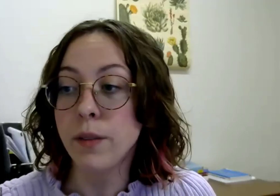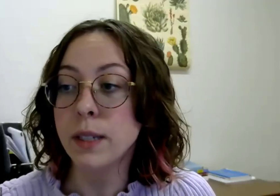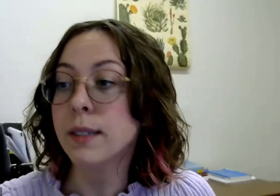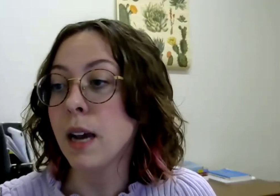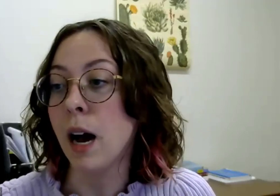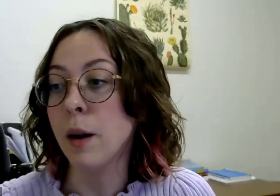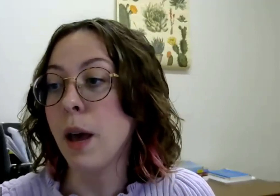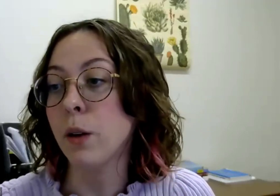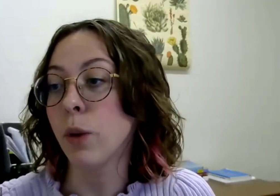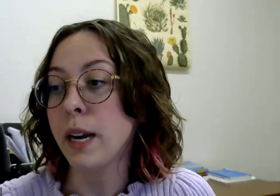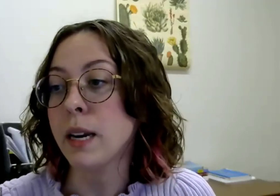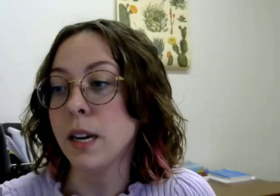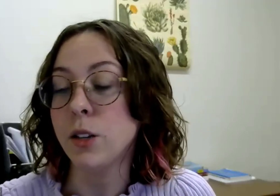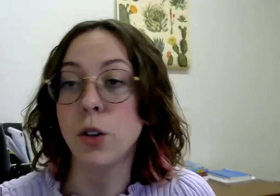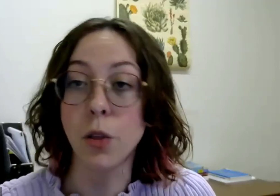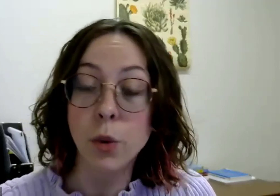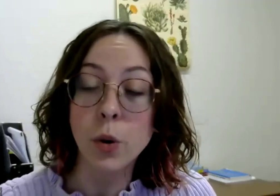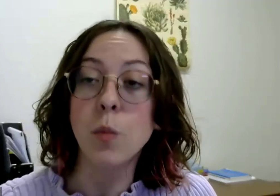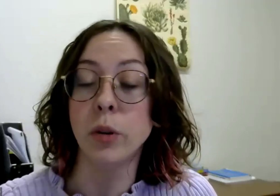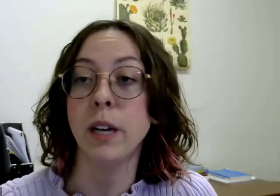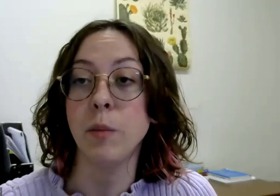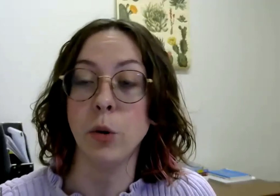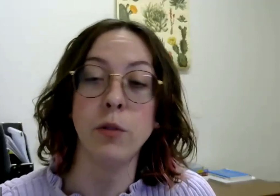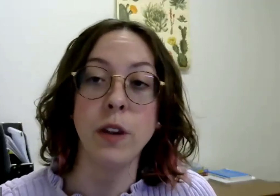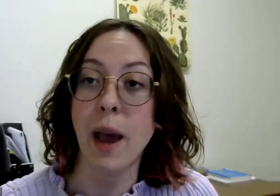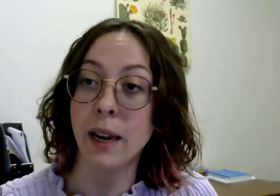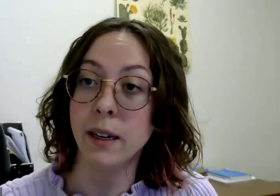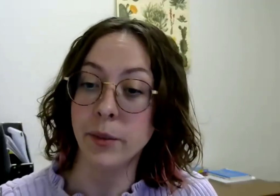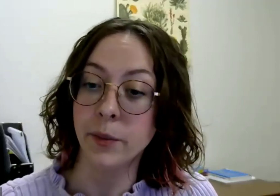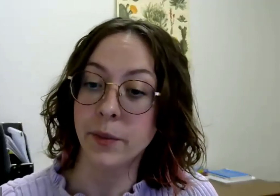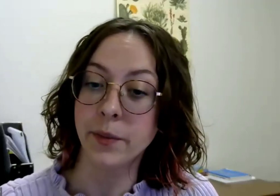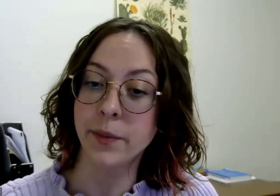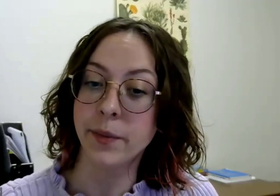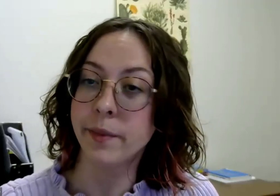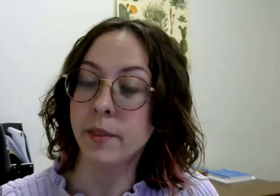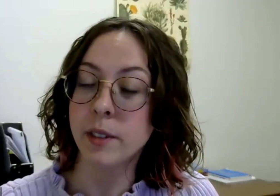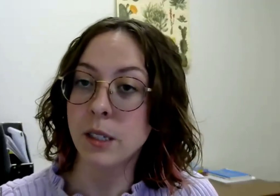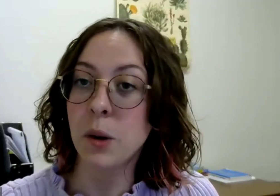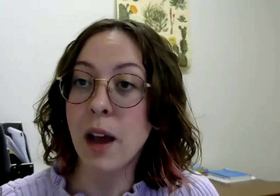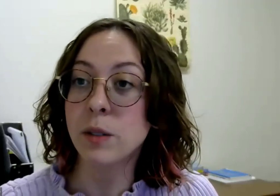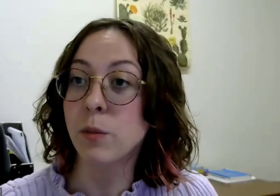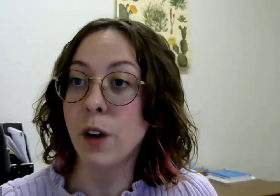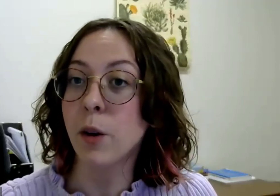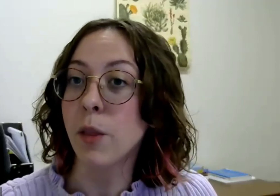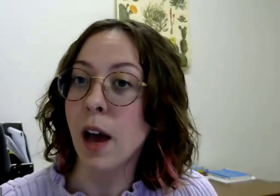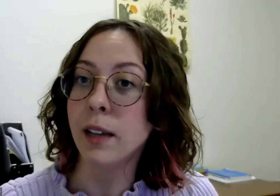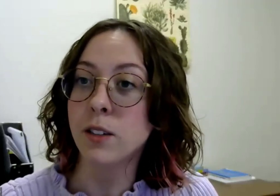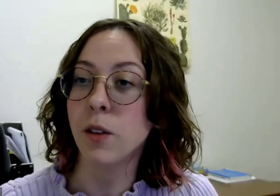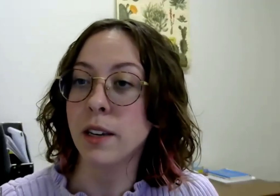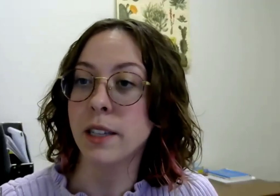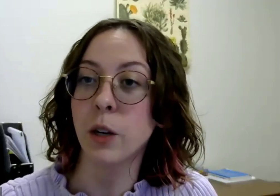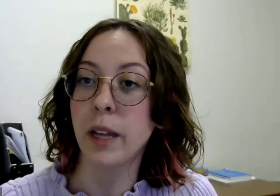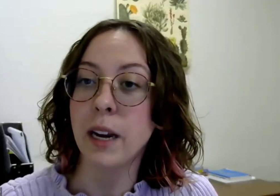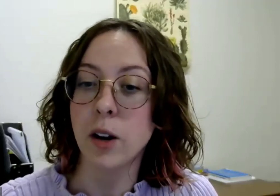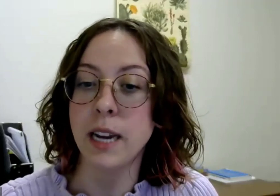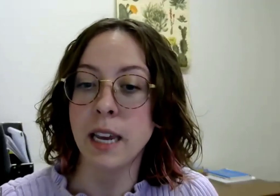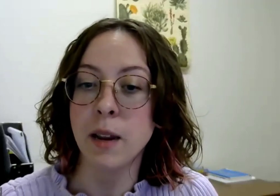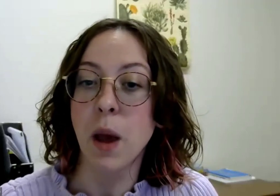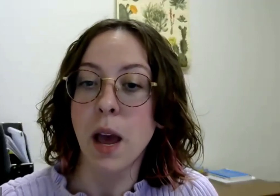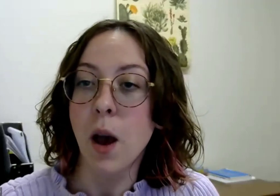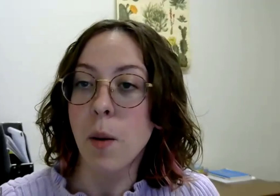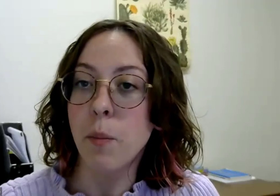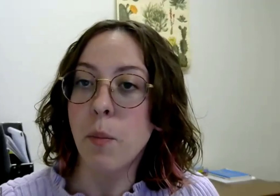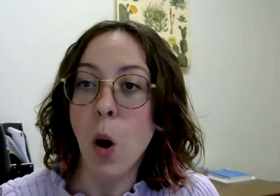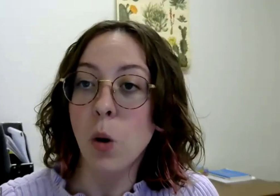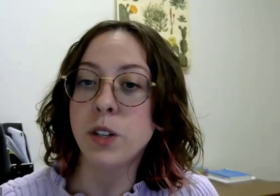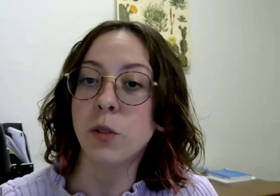address previously unmet writing needs through multimodal feedback? Does anyone have some final thoughts or things that they're planning on